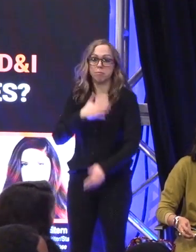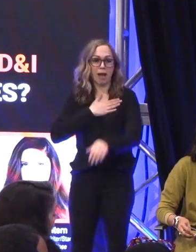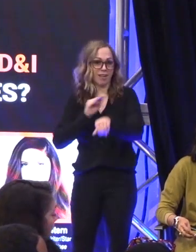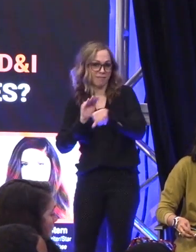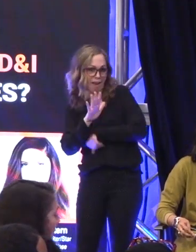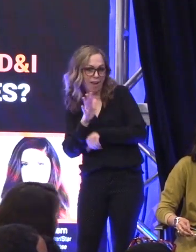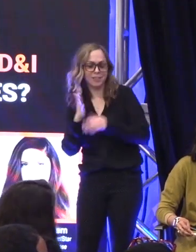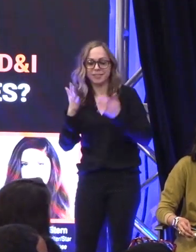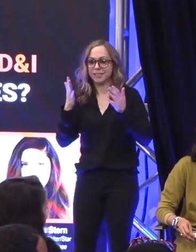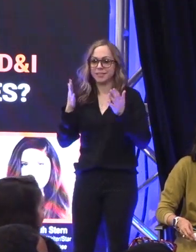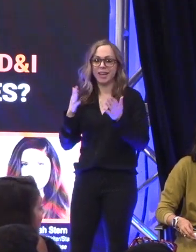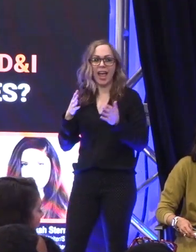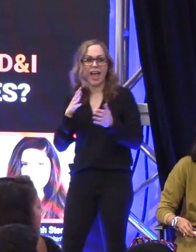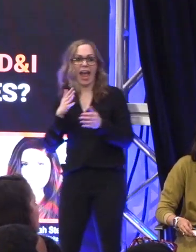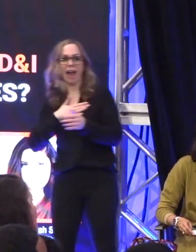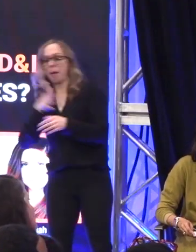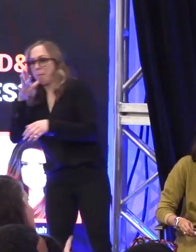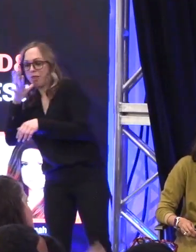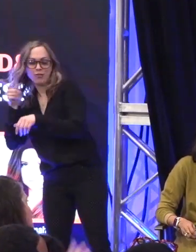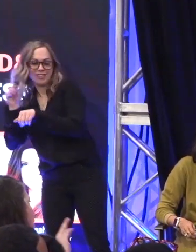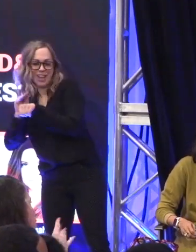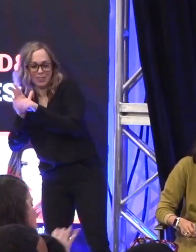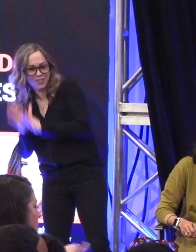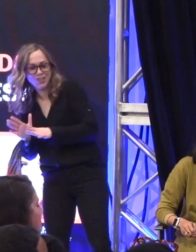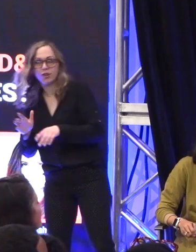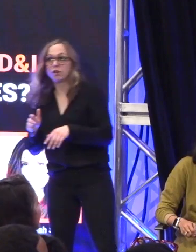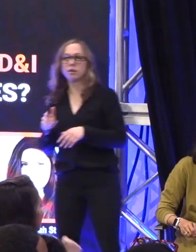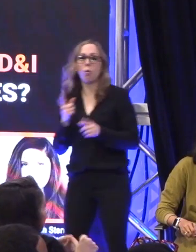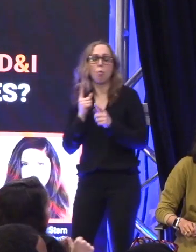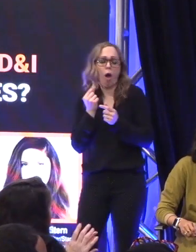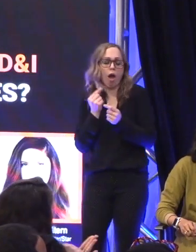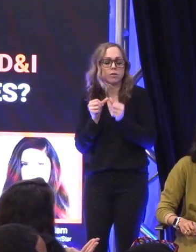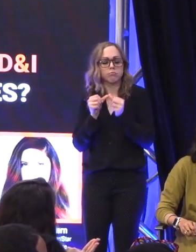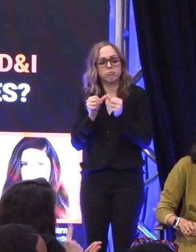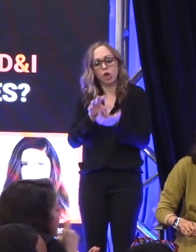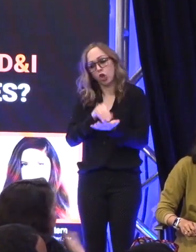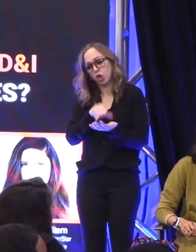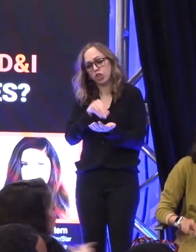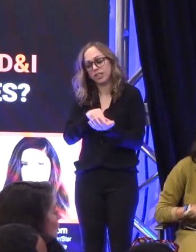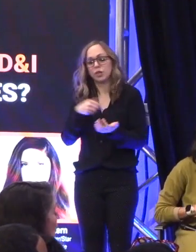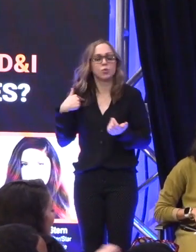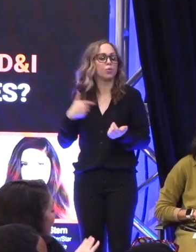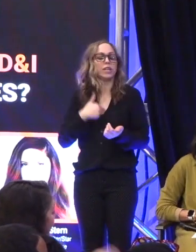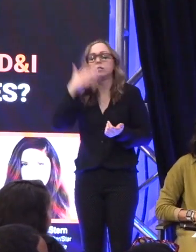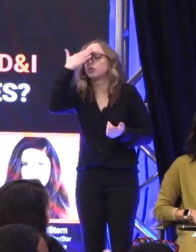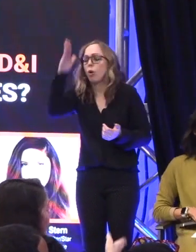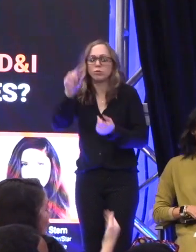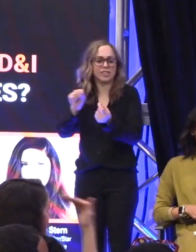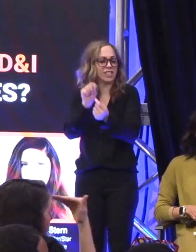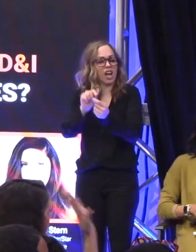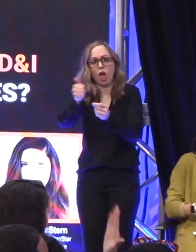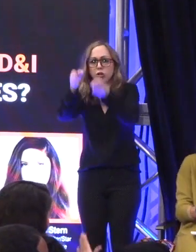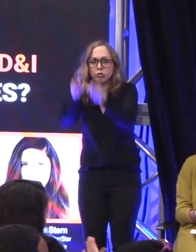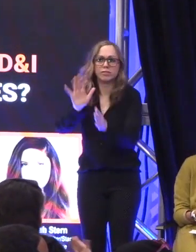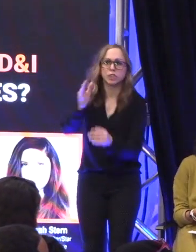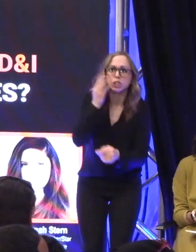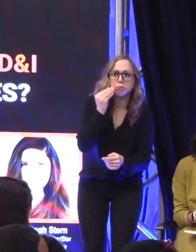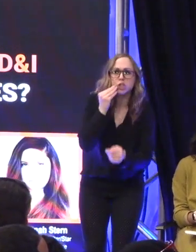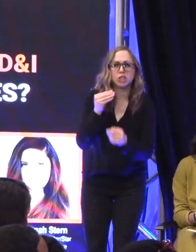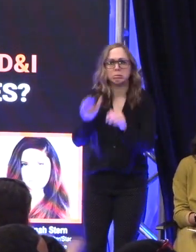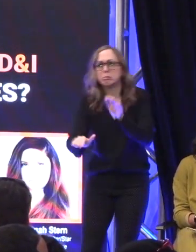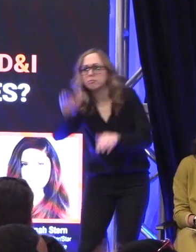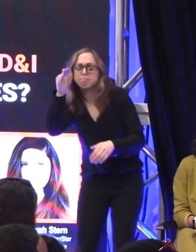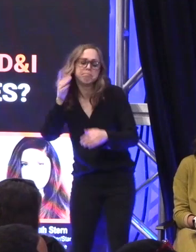or counsel, which is also my mother's, is keep learning, because you don't know what people are going through. Don't make